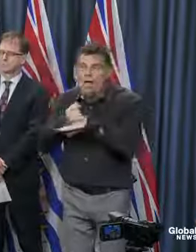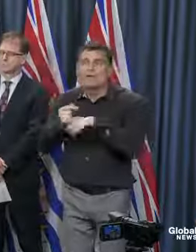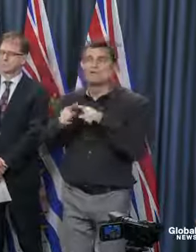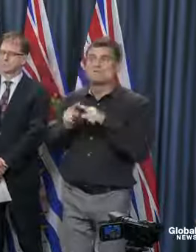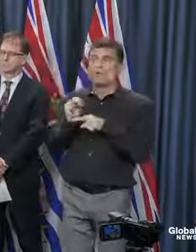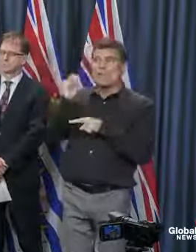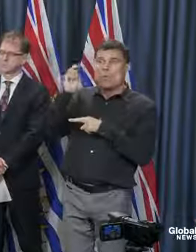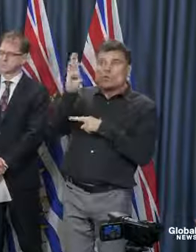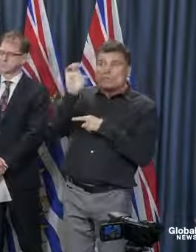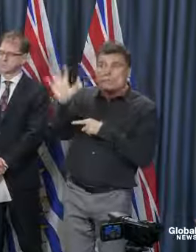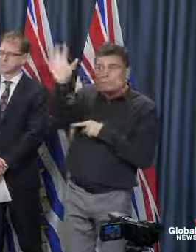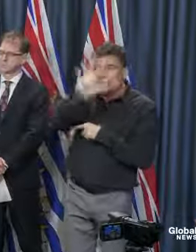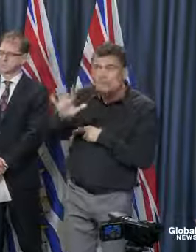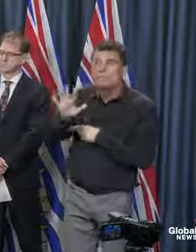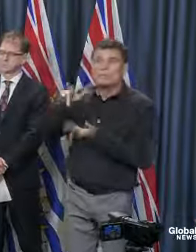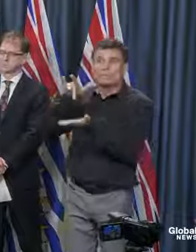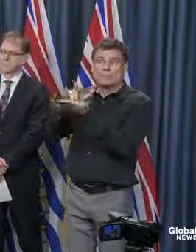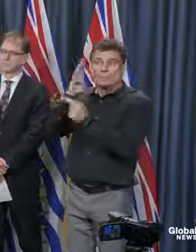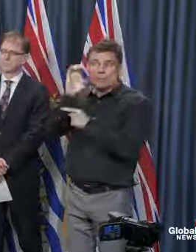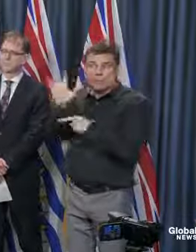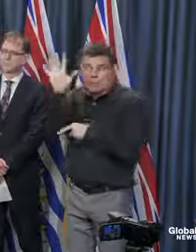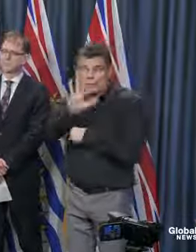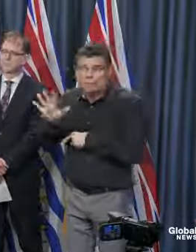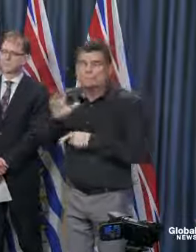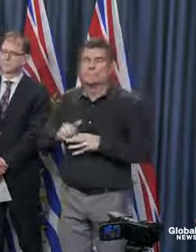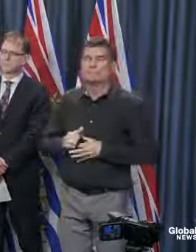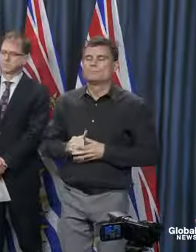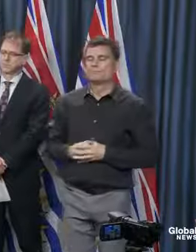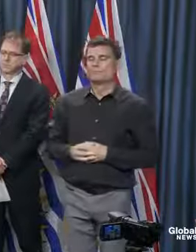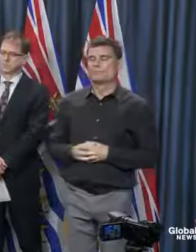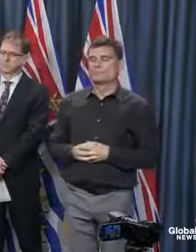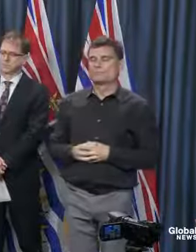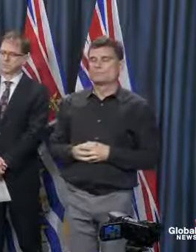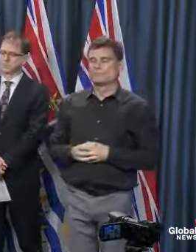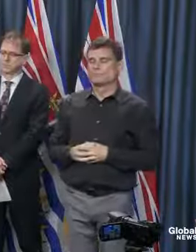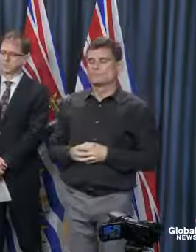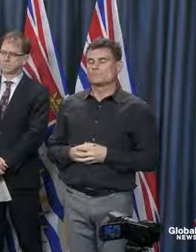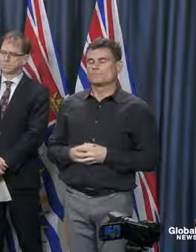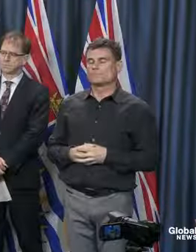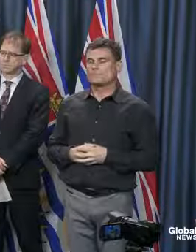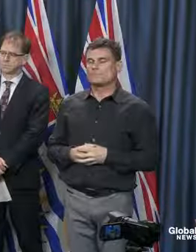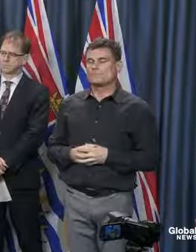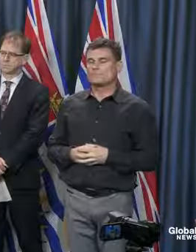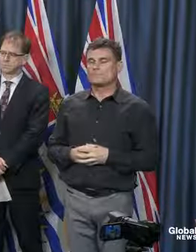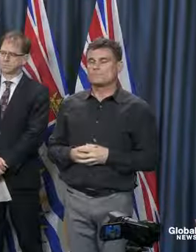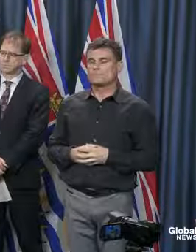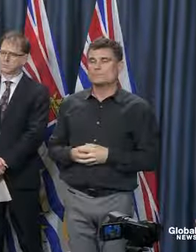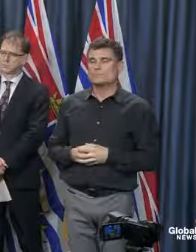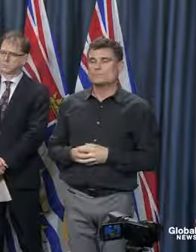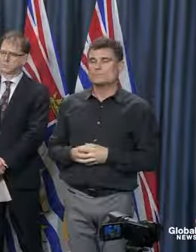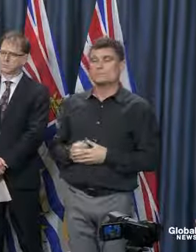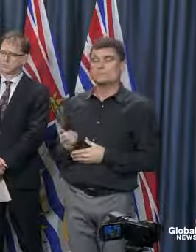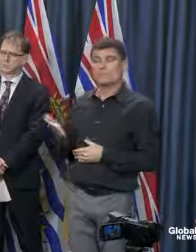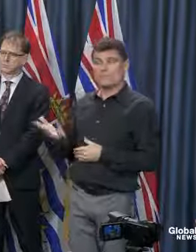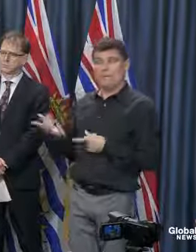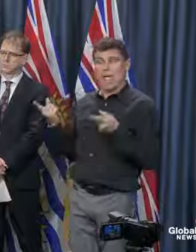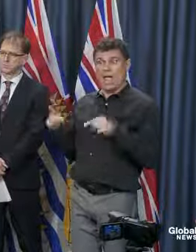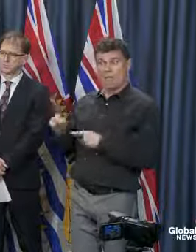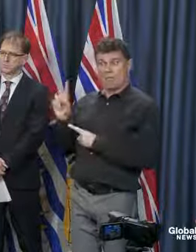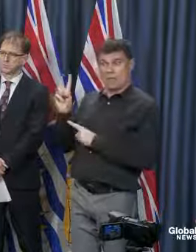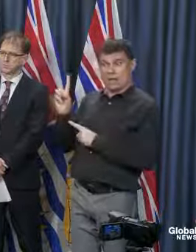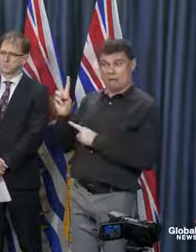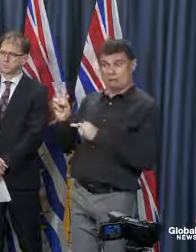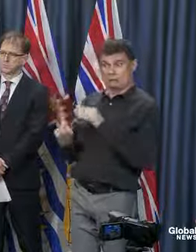here. One of the other things that's become apparent is that there was an event that happened in Vancouver on